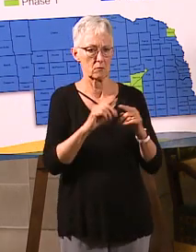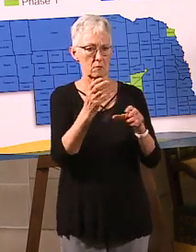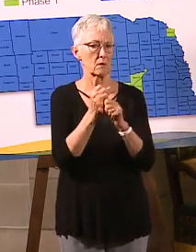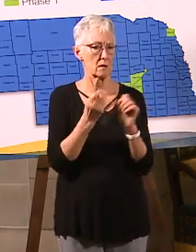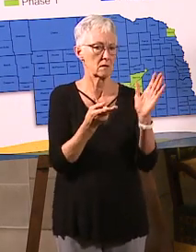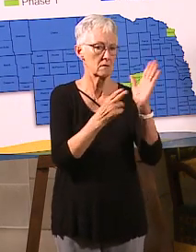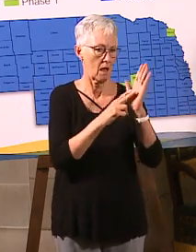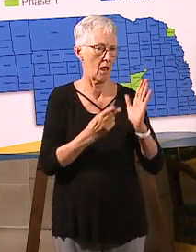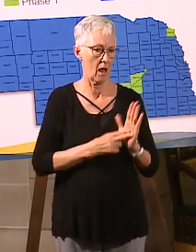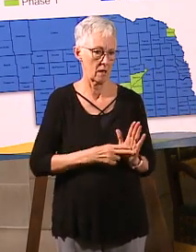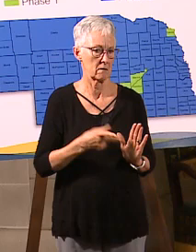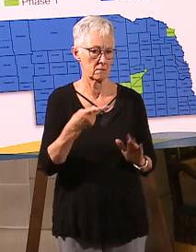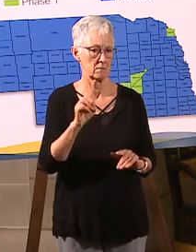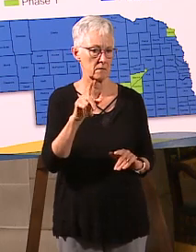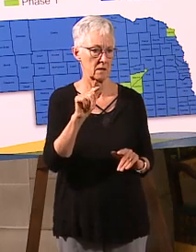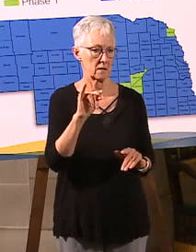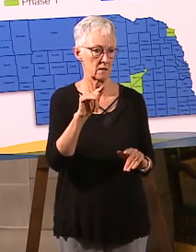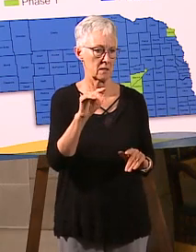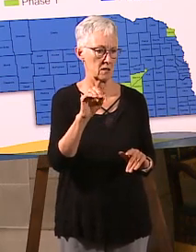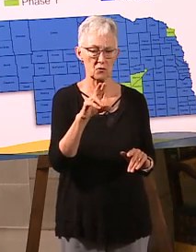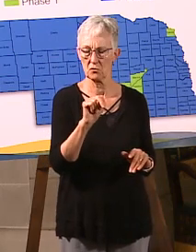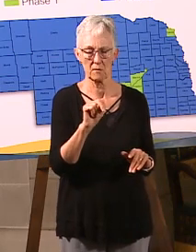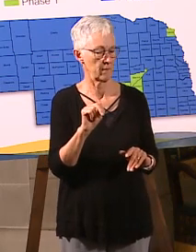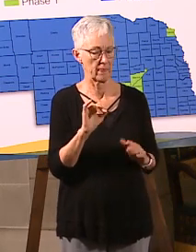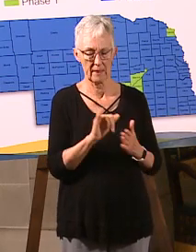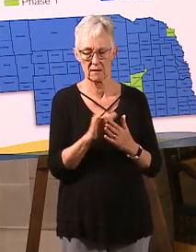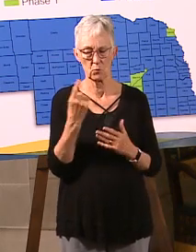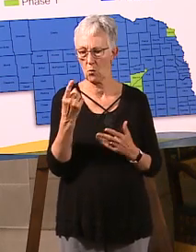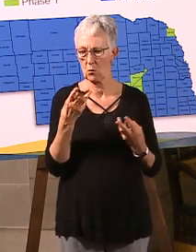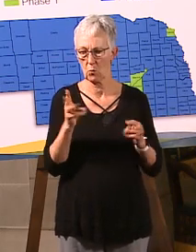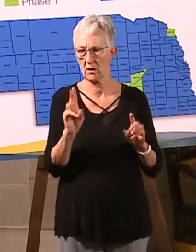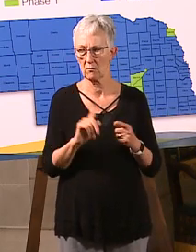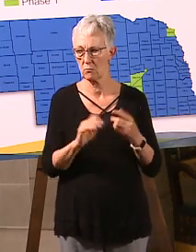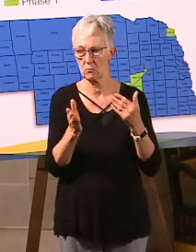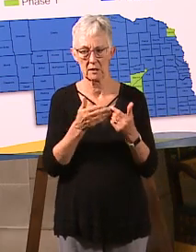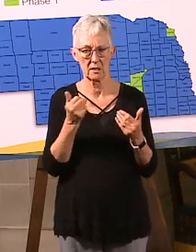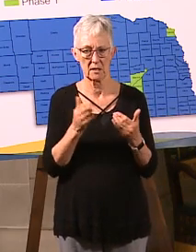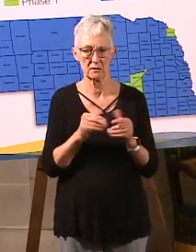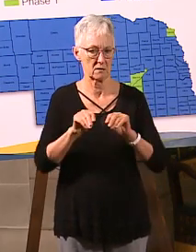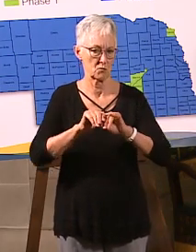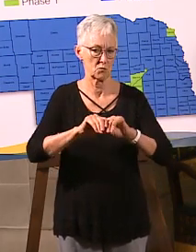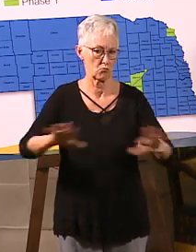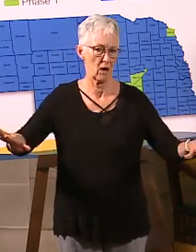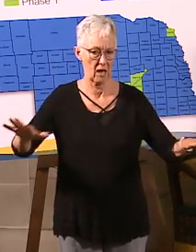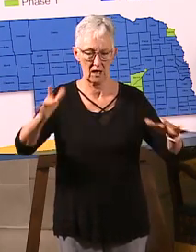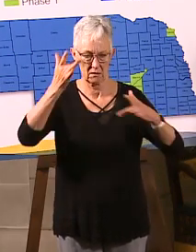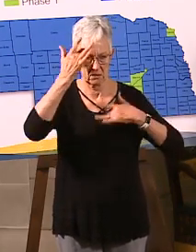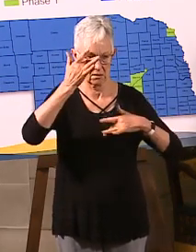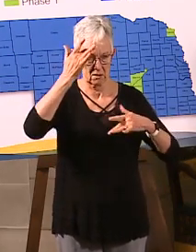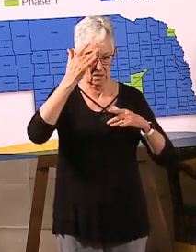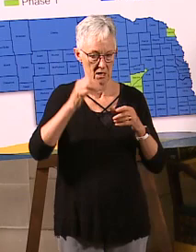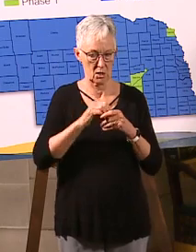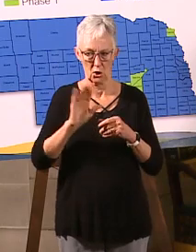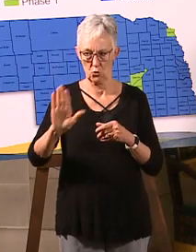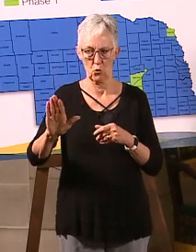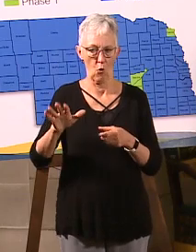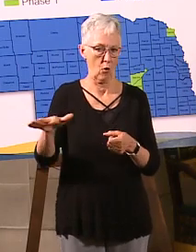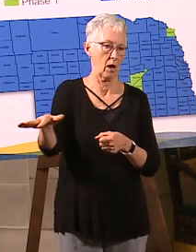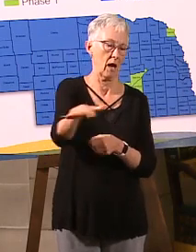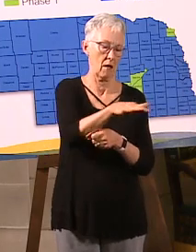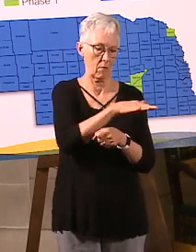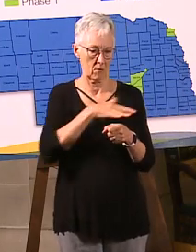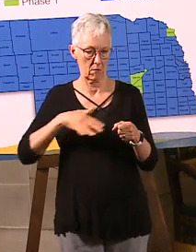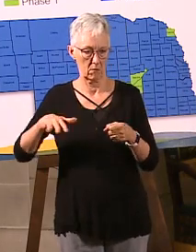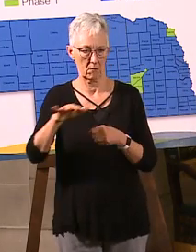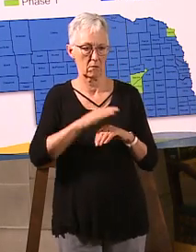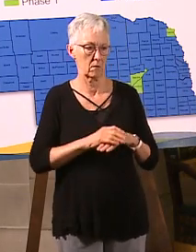to the person next door. The person next door, that's just a way to circulate the virus around your neighborhood. So again, obviously you'll be at your own discretion